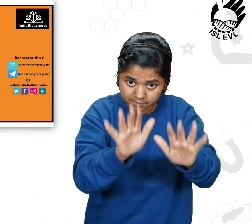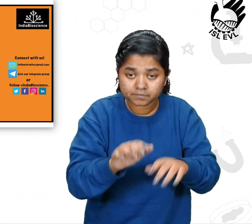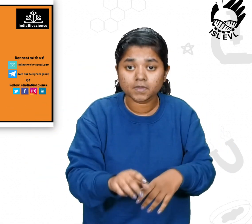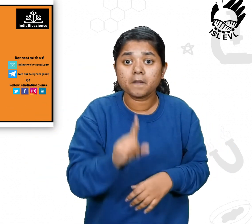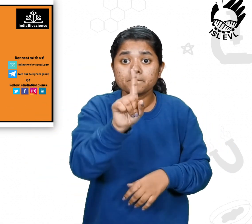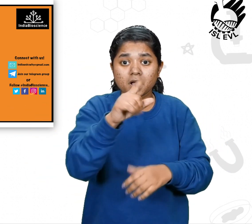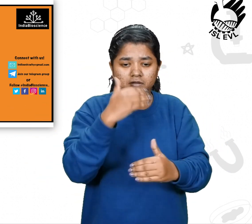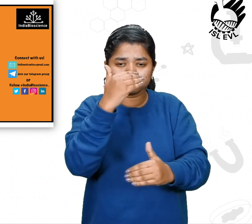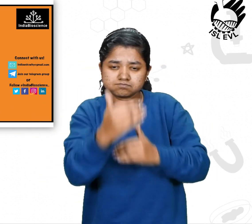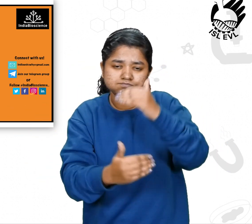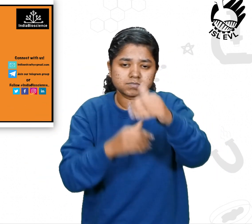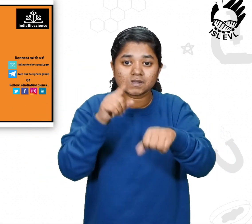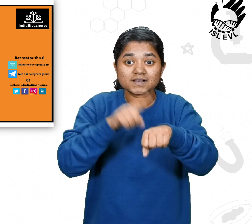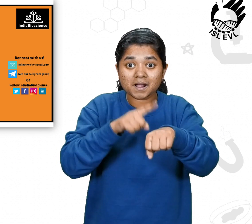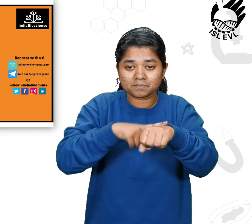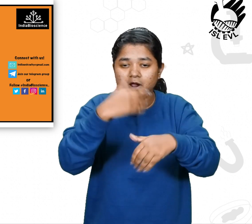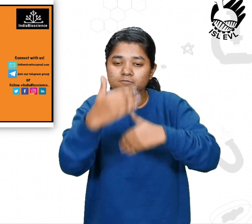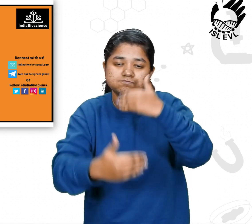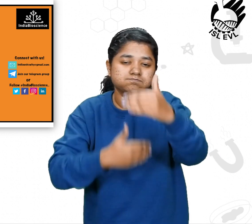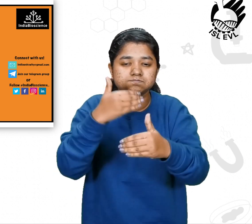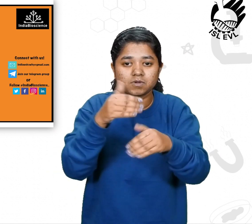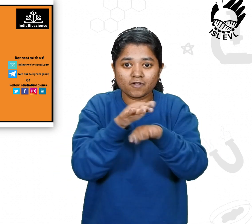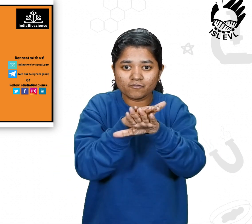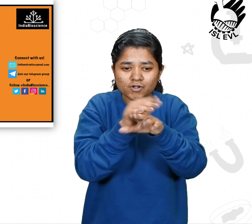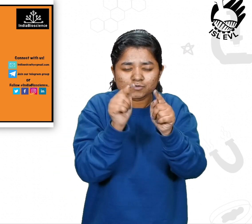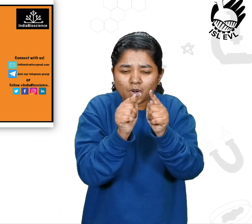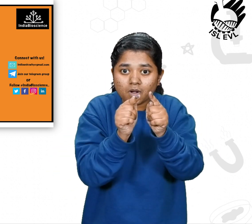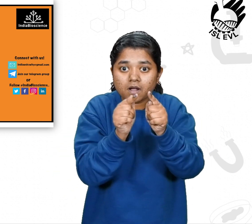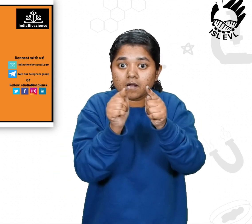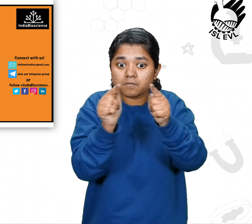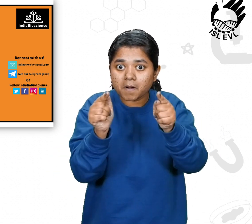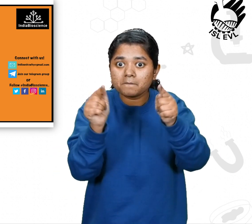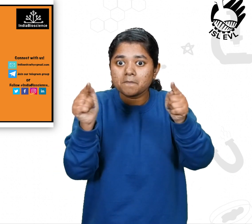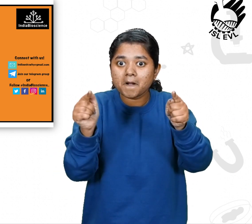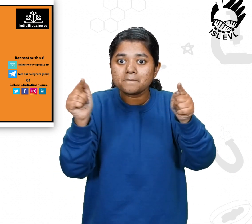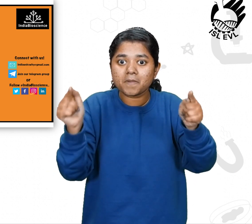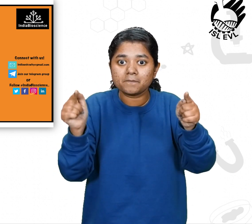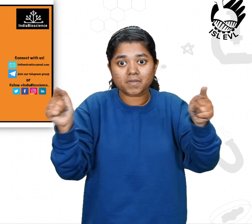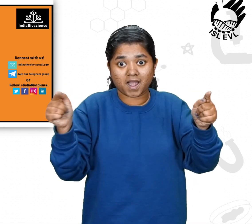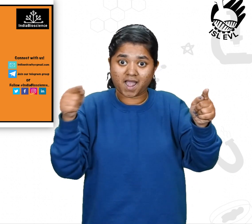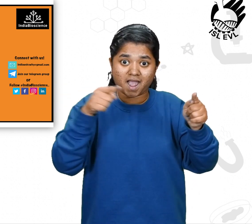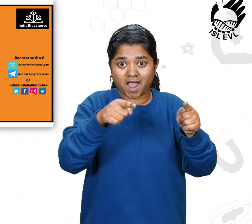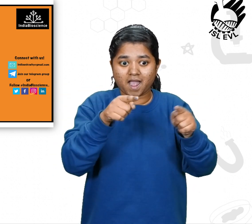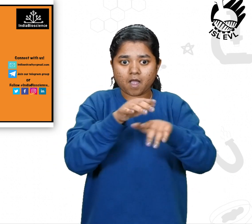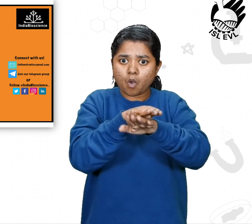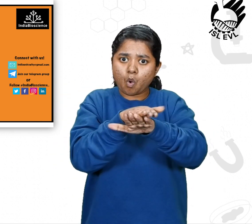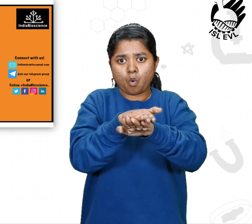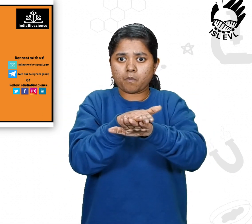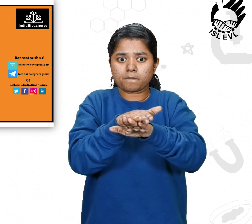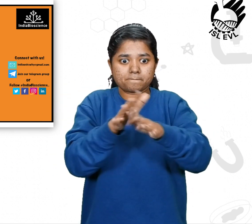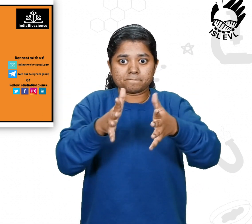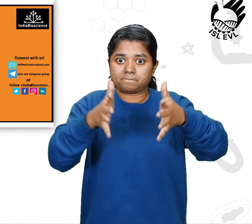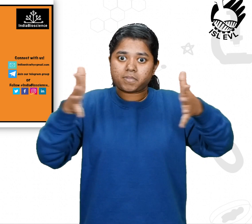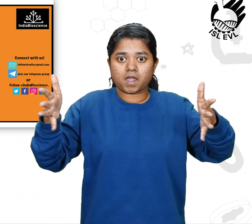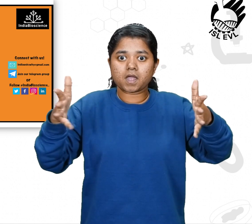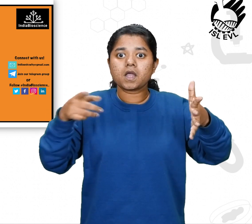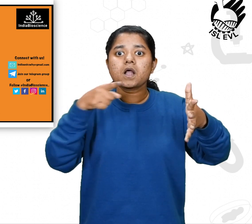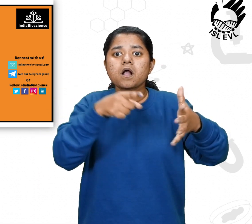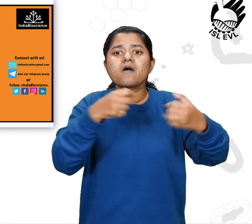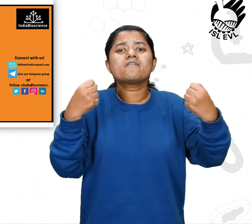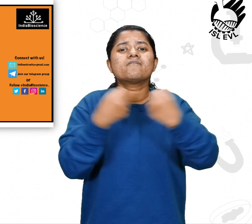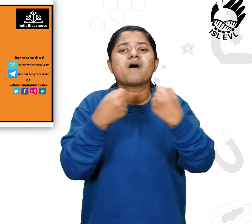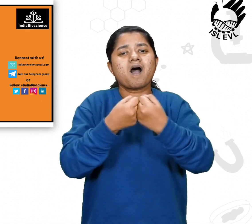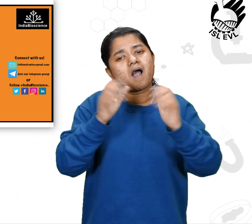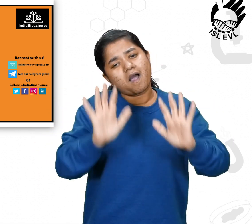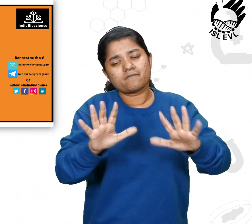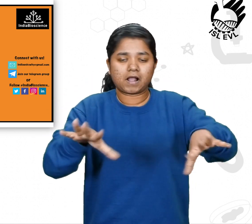as they become big, right, now the chances of predation reduces, and the mating is the main sort